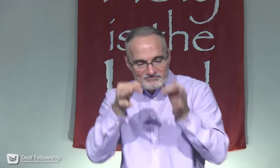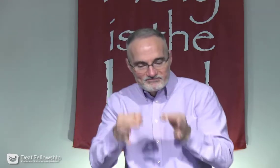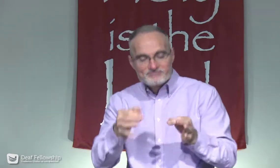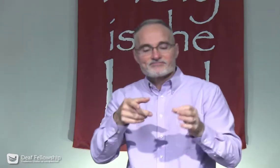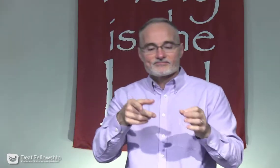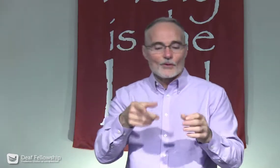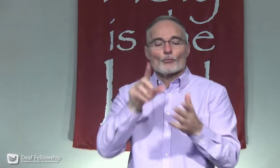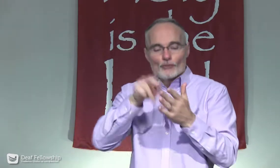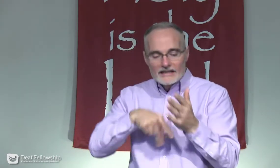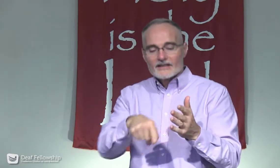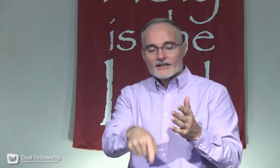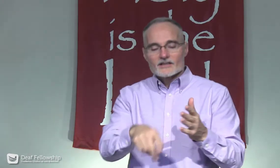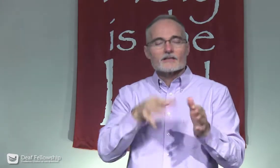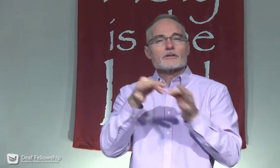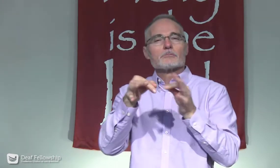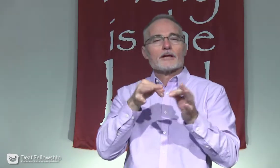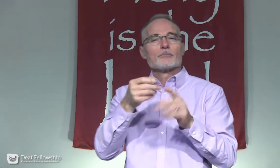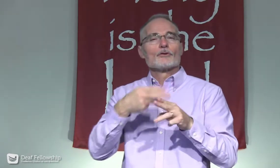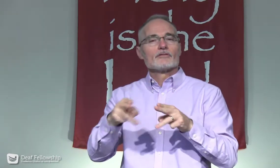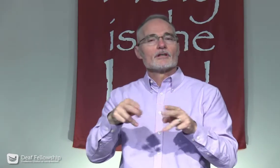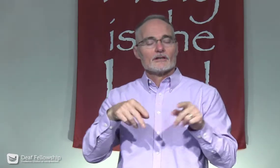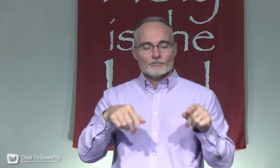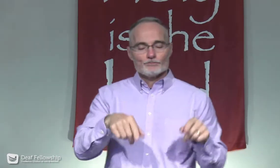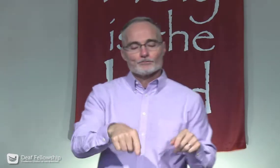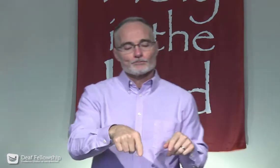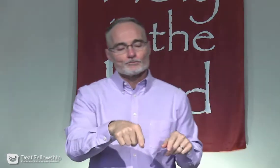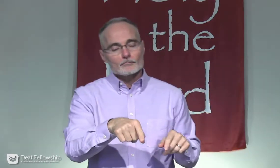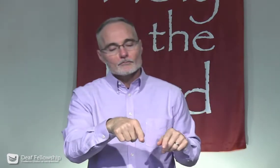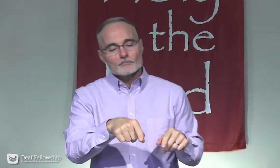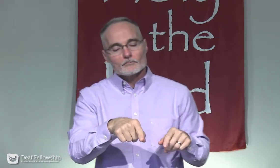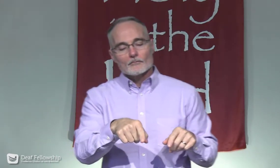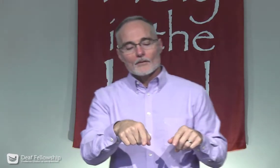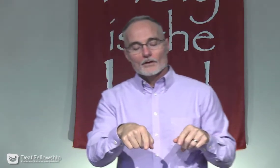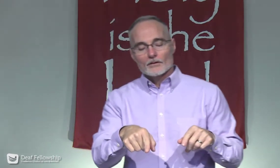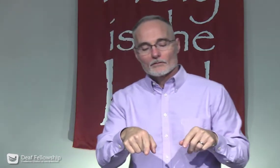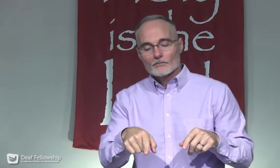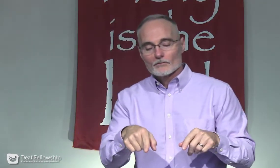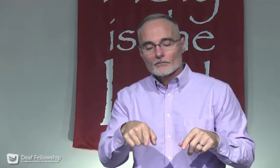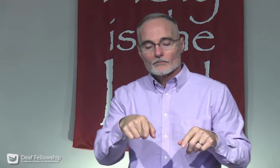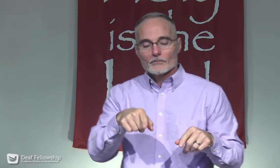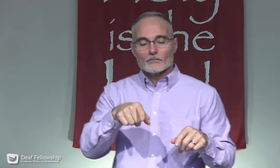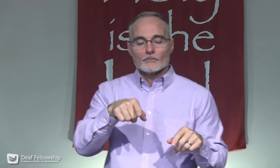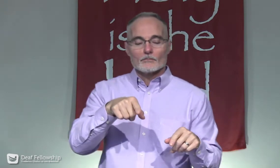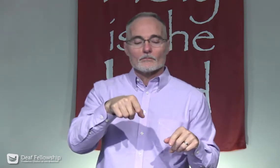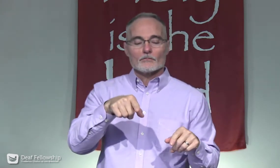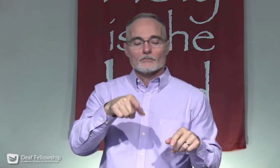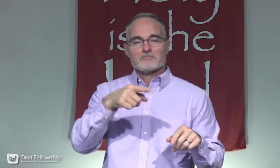Before I read the scripture verse, I want to explain briefly what's happening here.